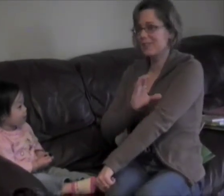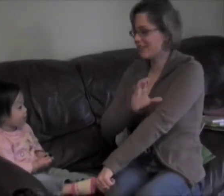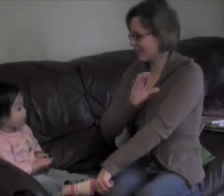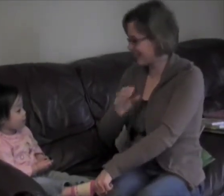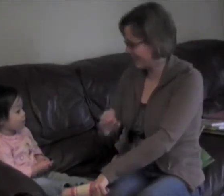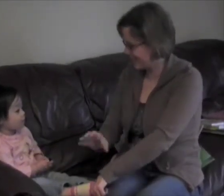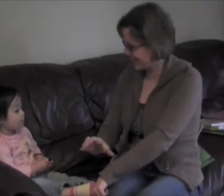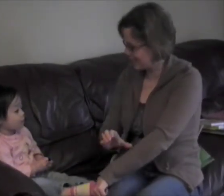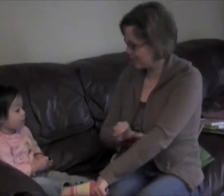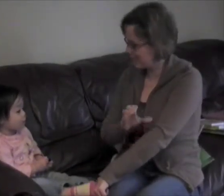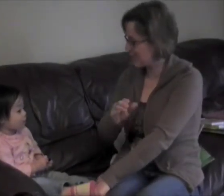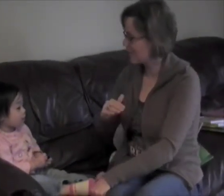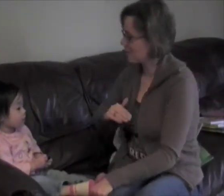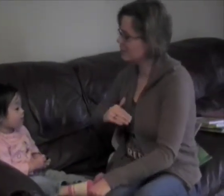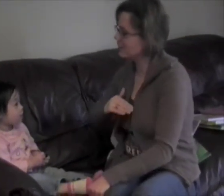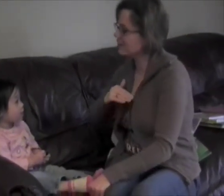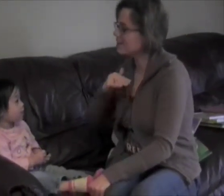Computer. Computer. What's this?